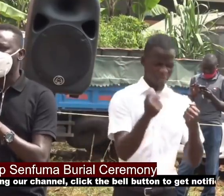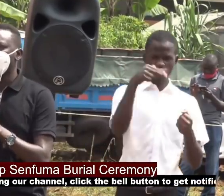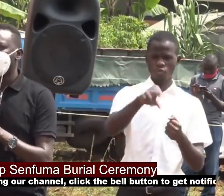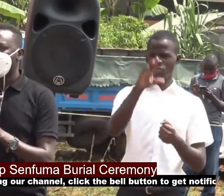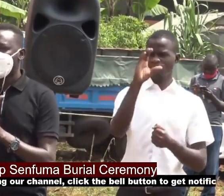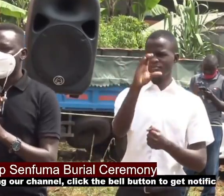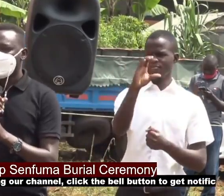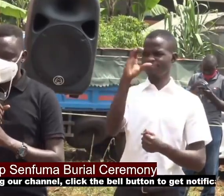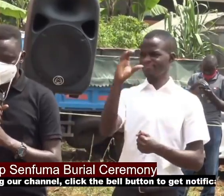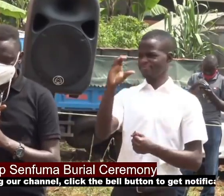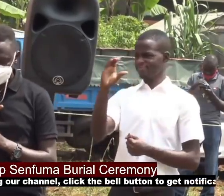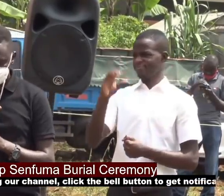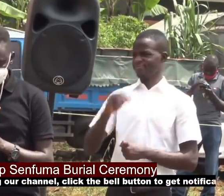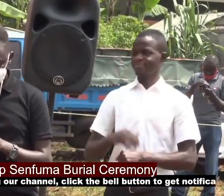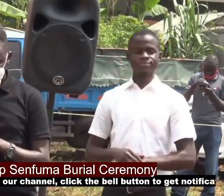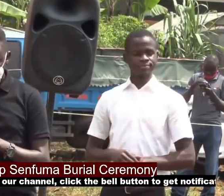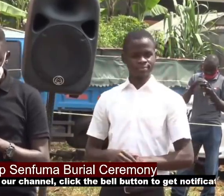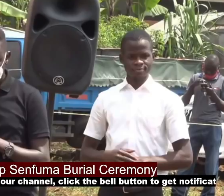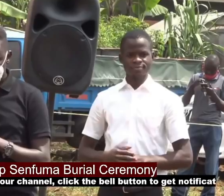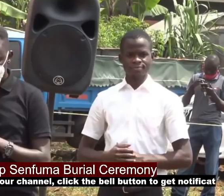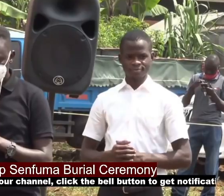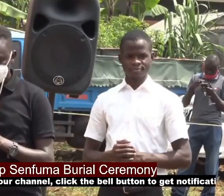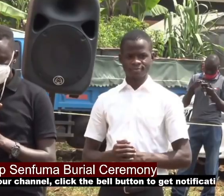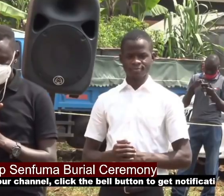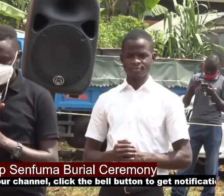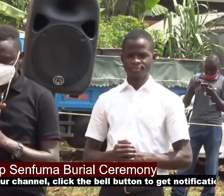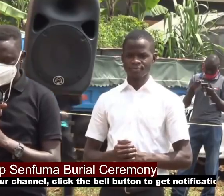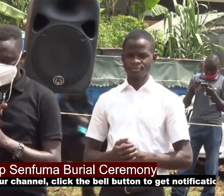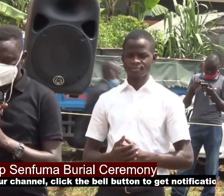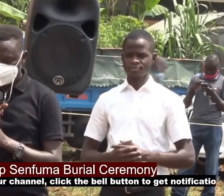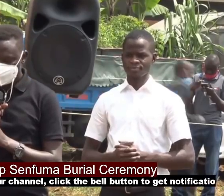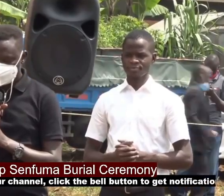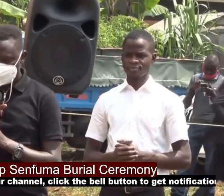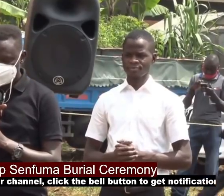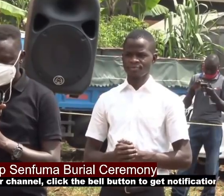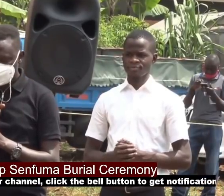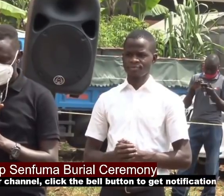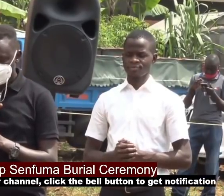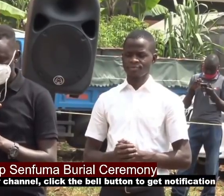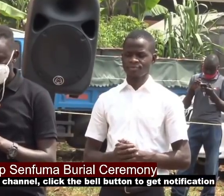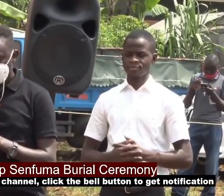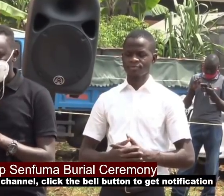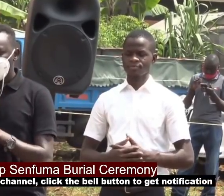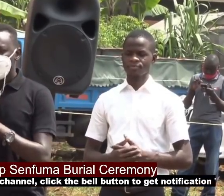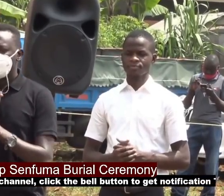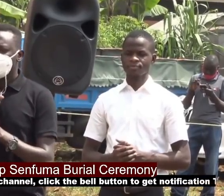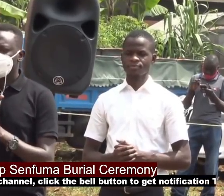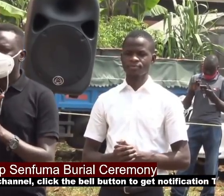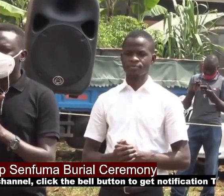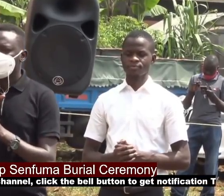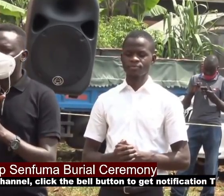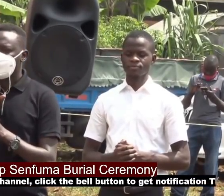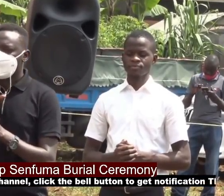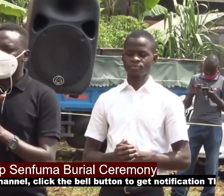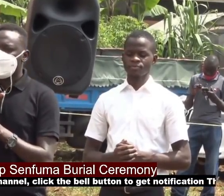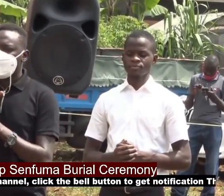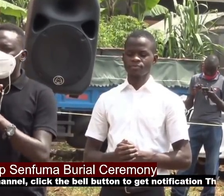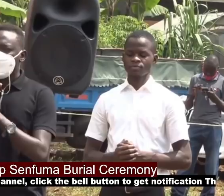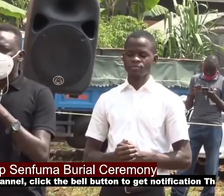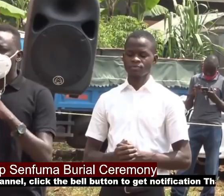ukajukira. Pastor Senfuma by then was driving a car that had the word written on it, UCC, which I hope Pastor Bono